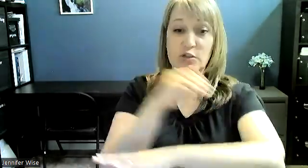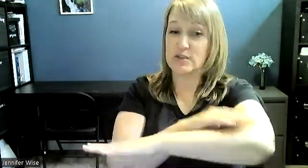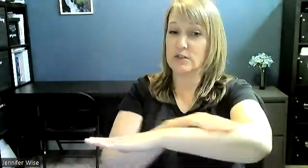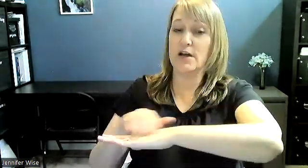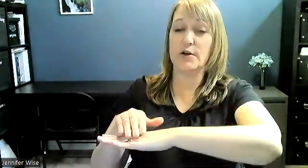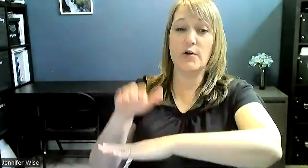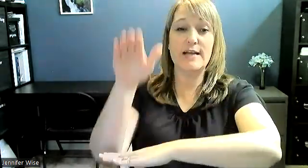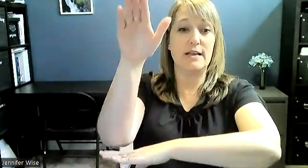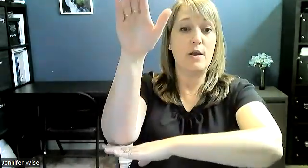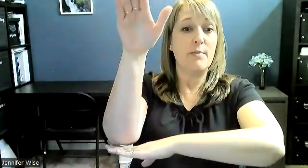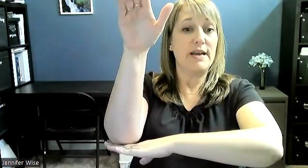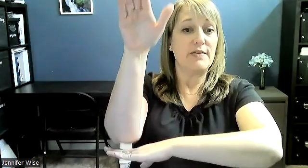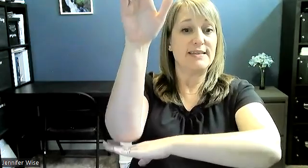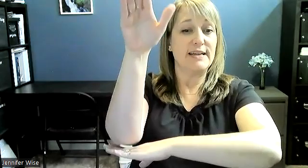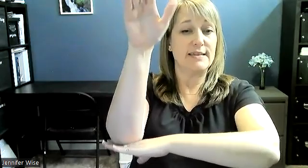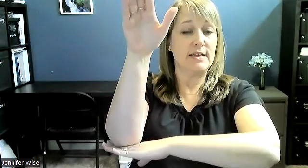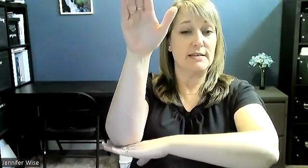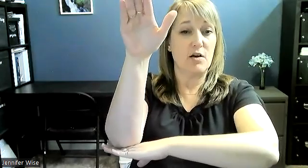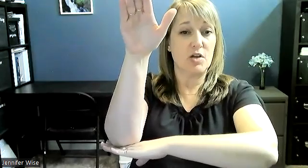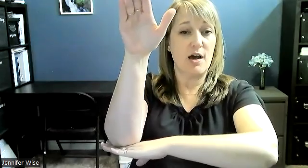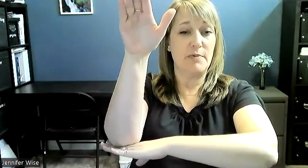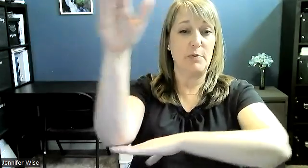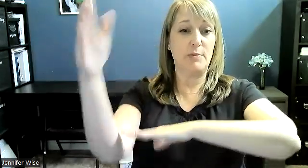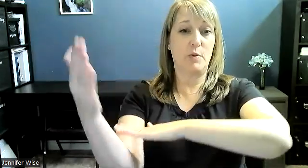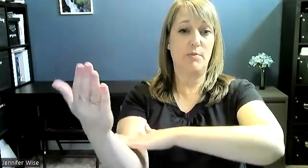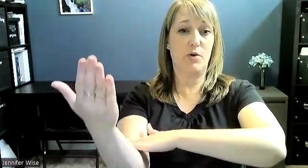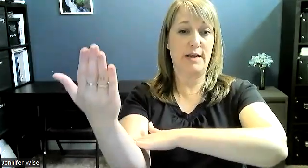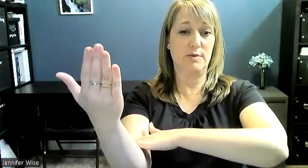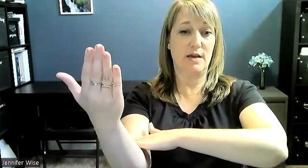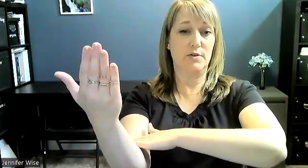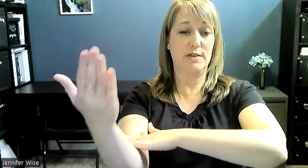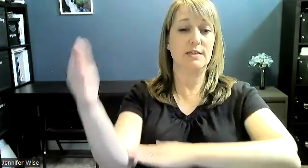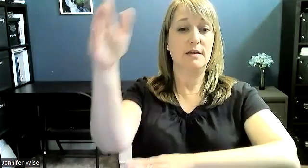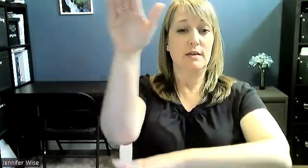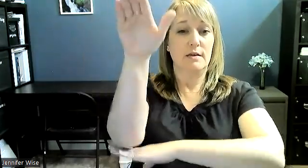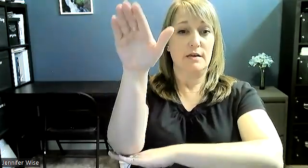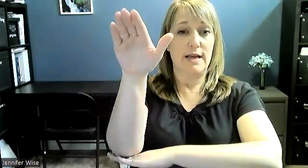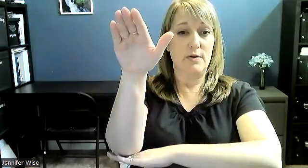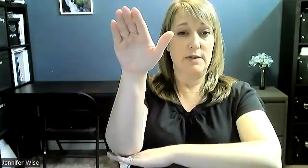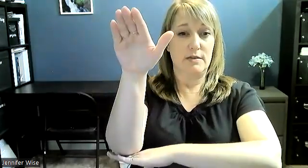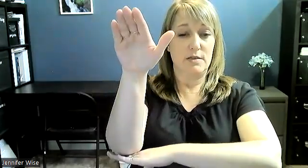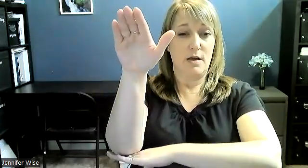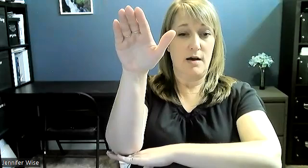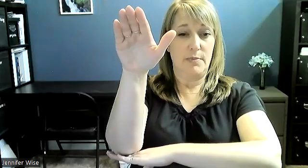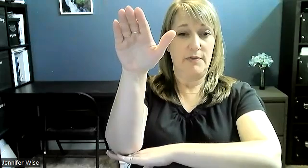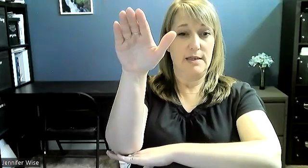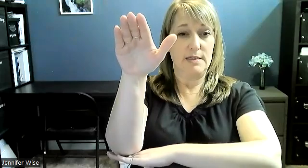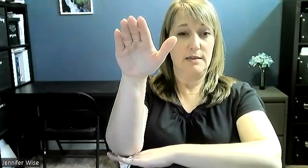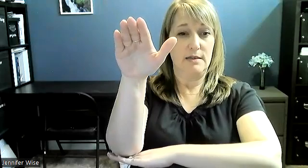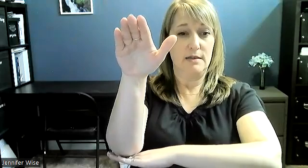still got your horizon, but now the sun is on top of it. Remember with morning, it was under it. Now it's on top of it. The